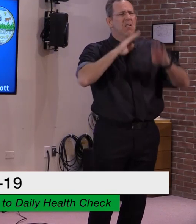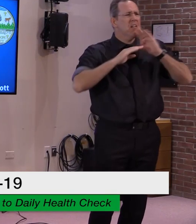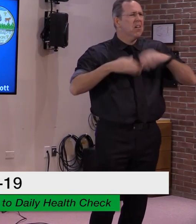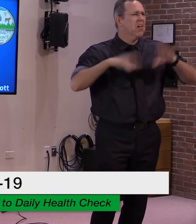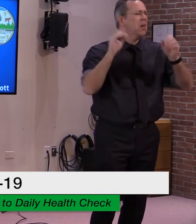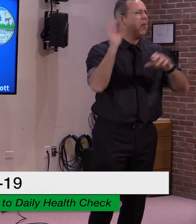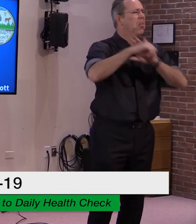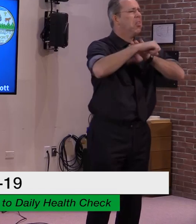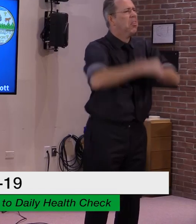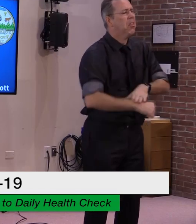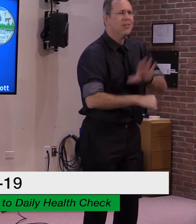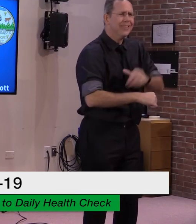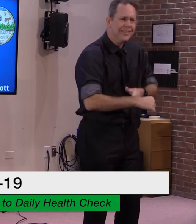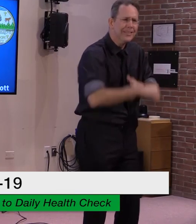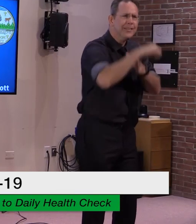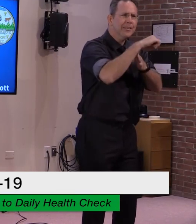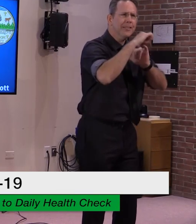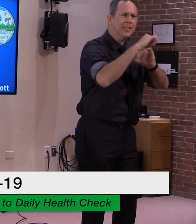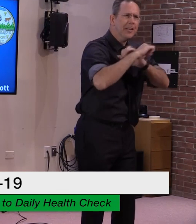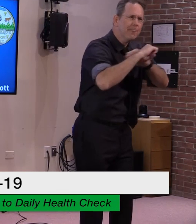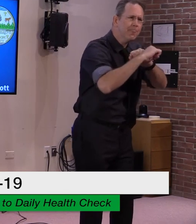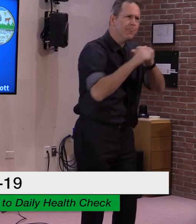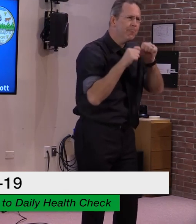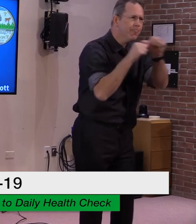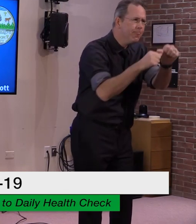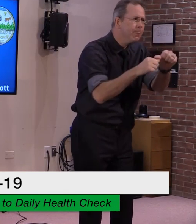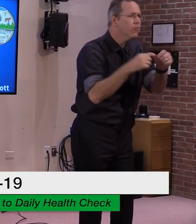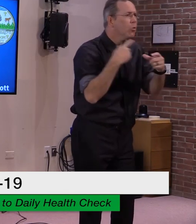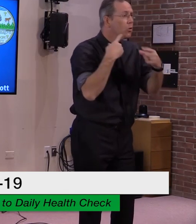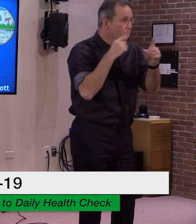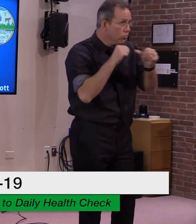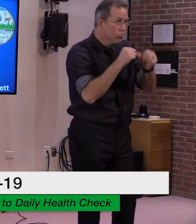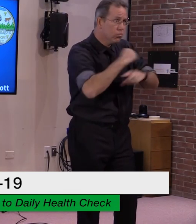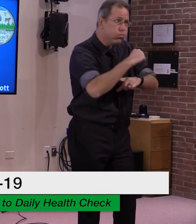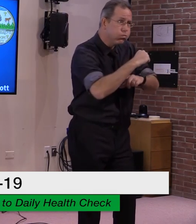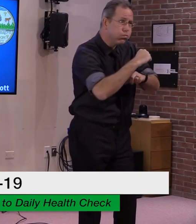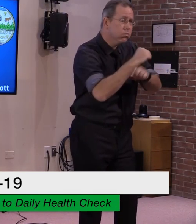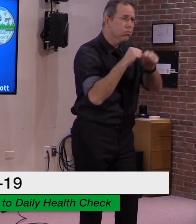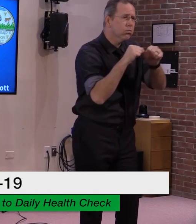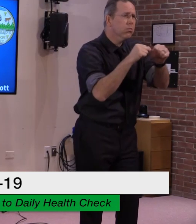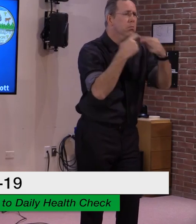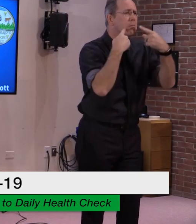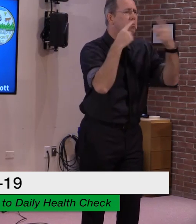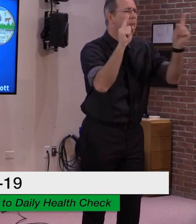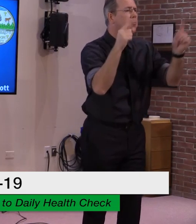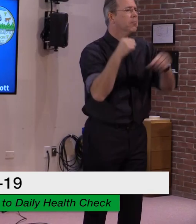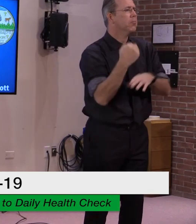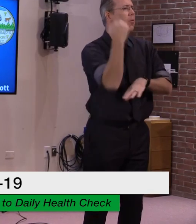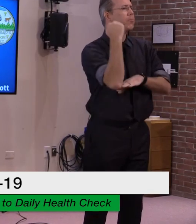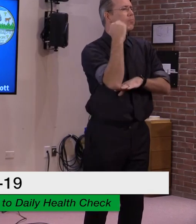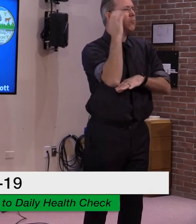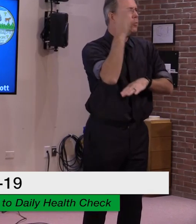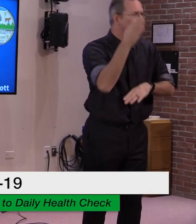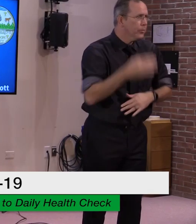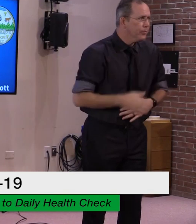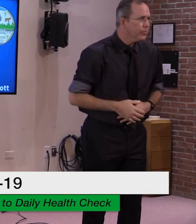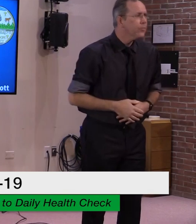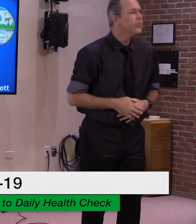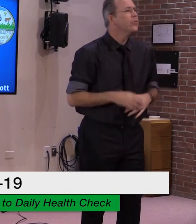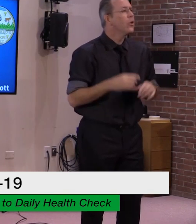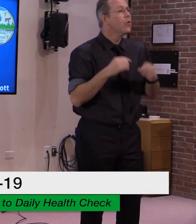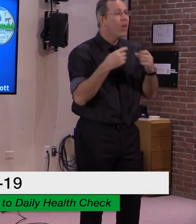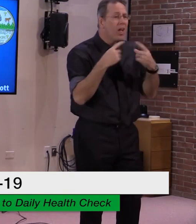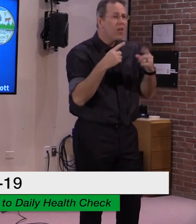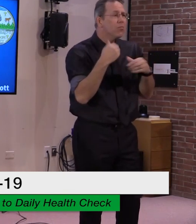get there the fact is the sacrifice we make today and over the next few weeks will make sure we get to the